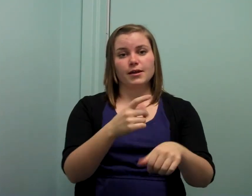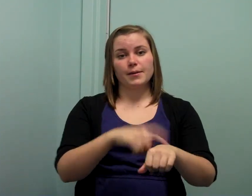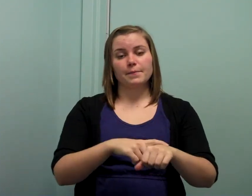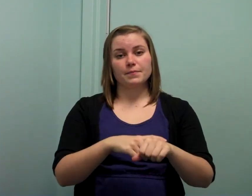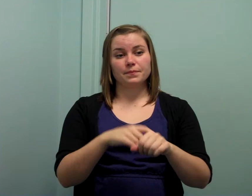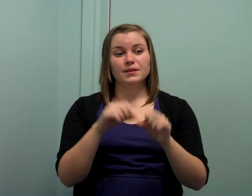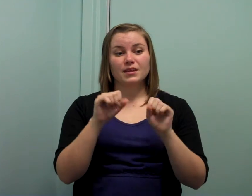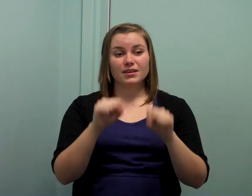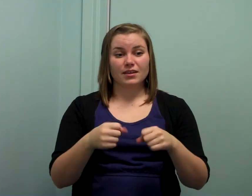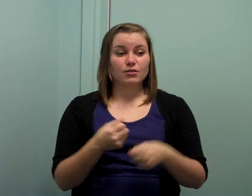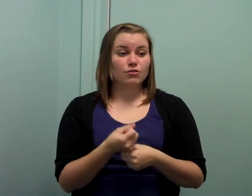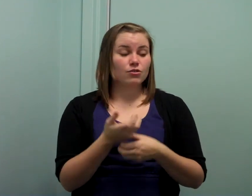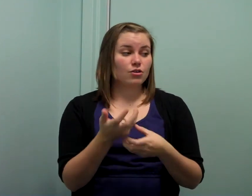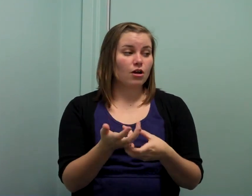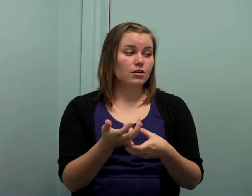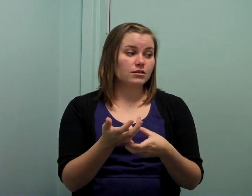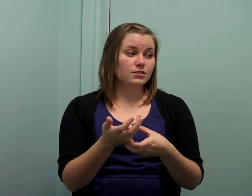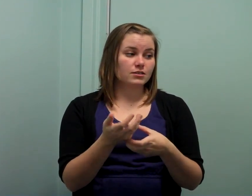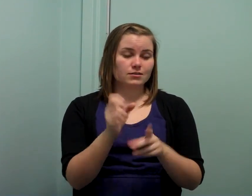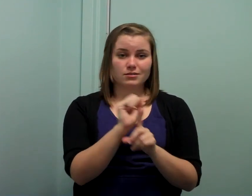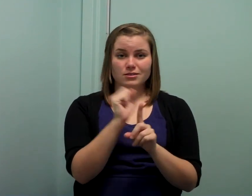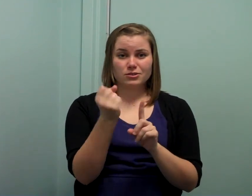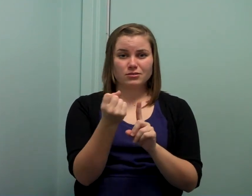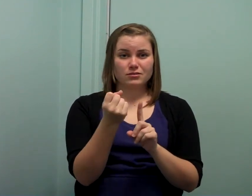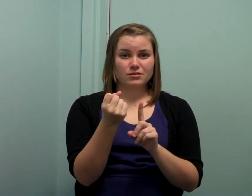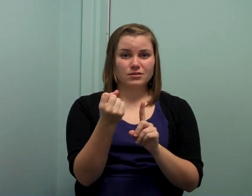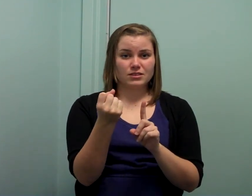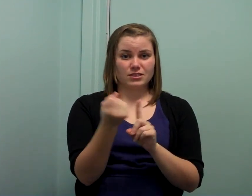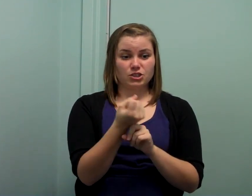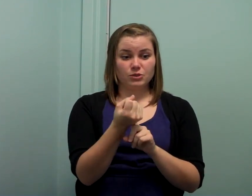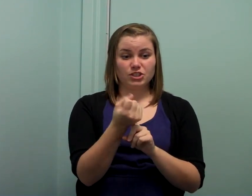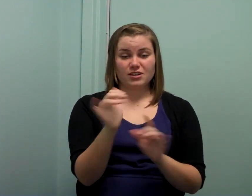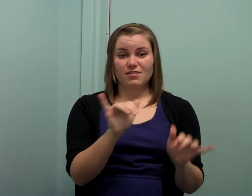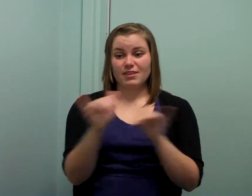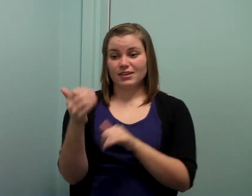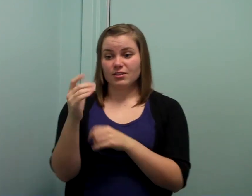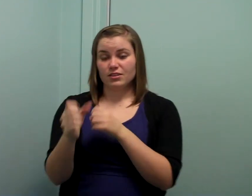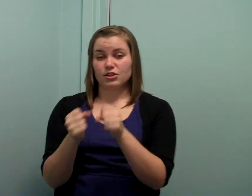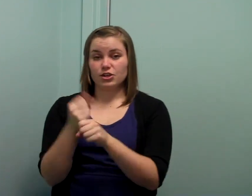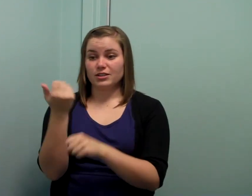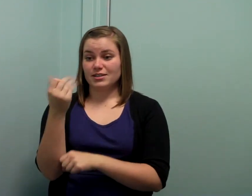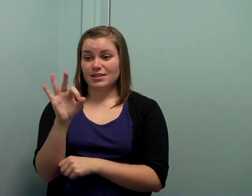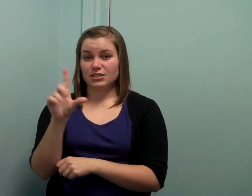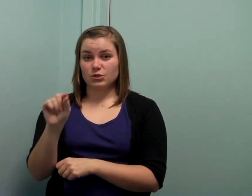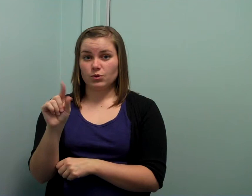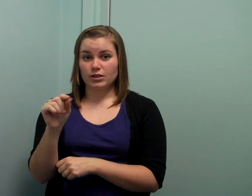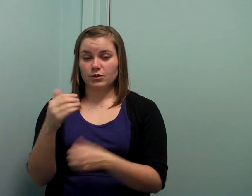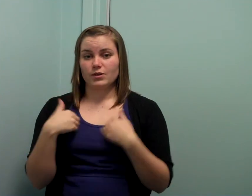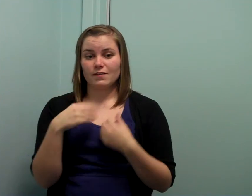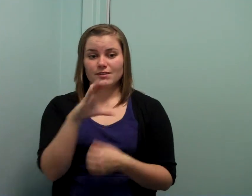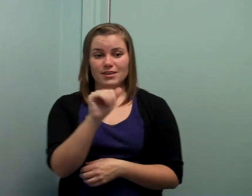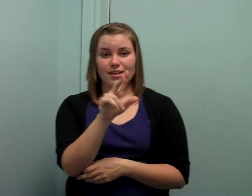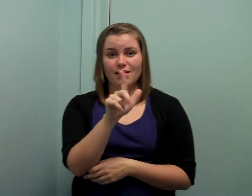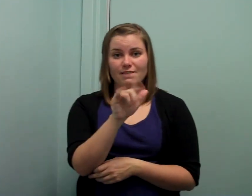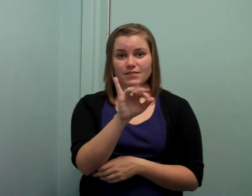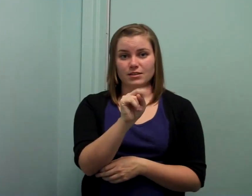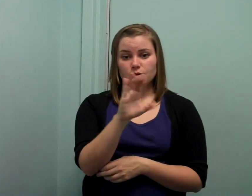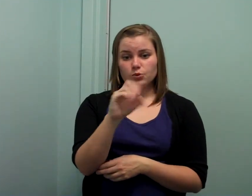lead to a situation where in 1920 we have Calvin Coolidge saying the business of government